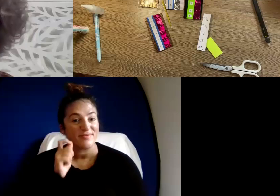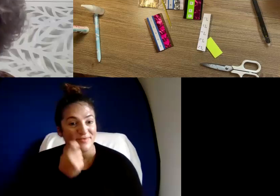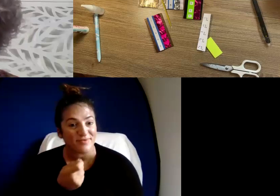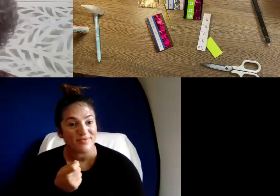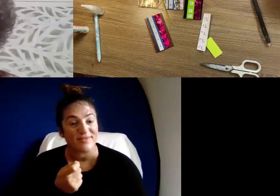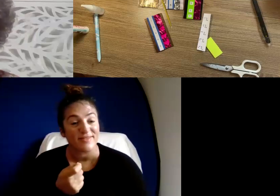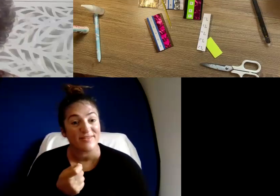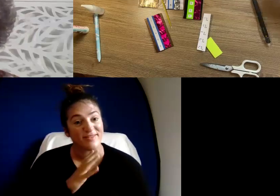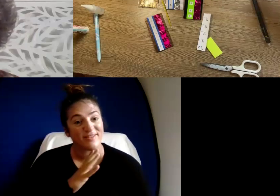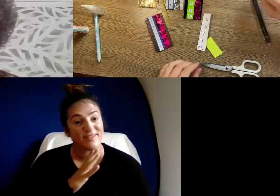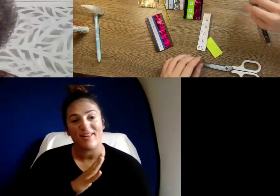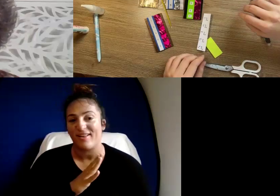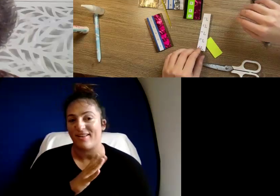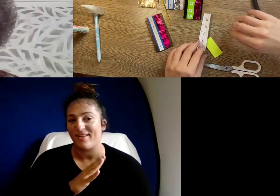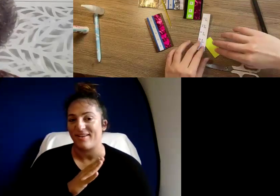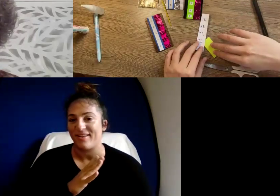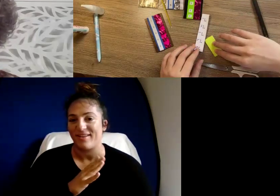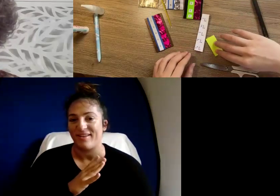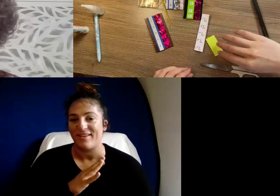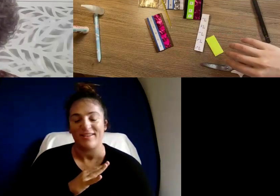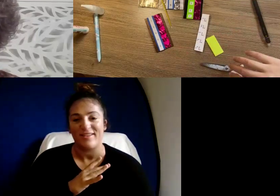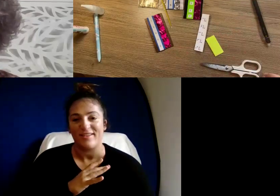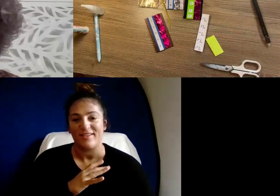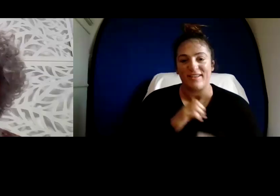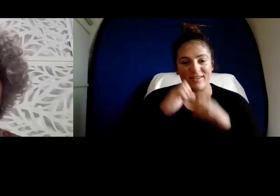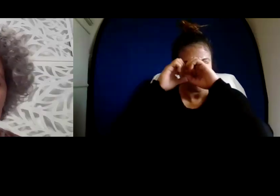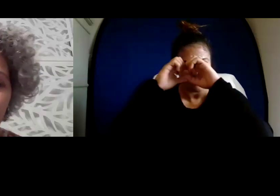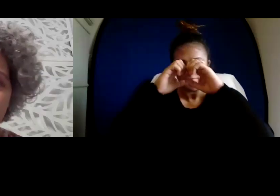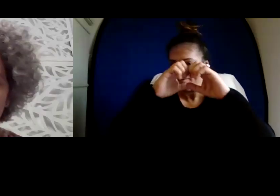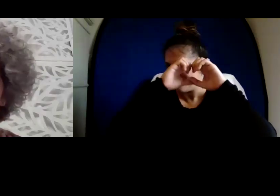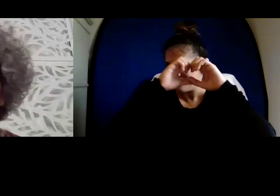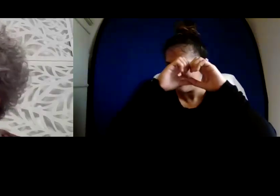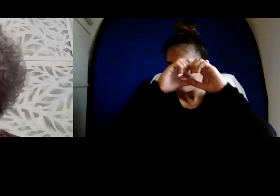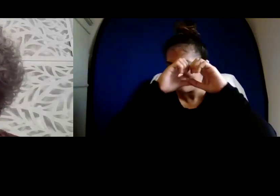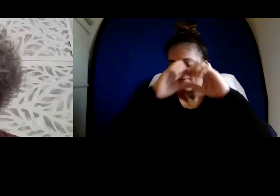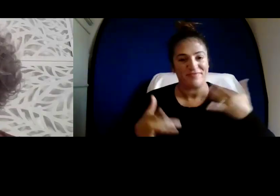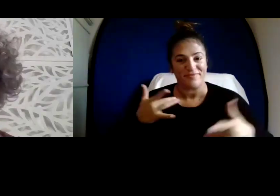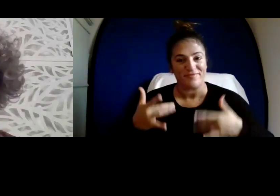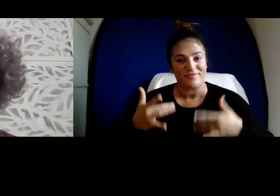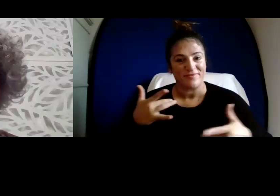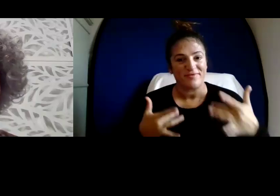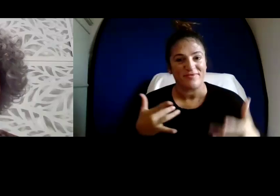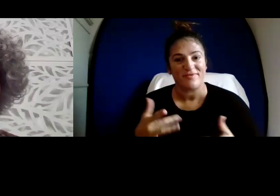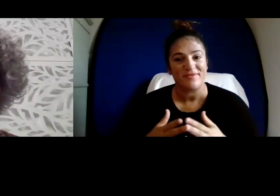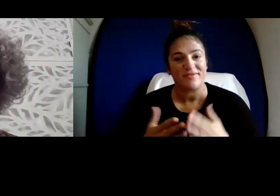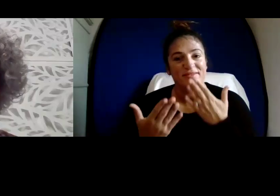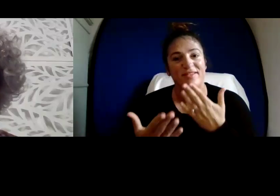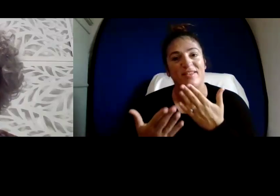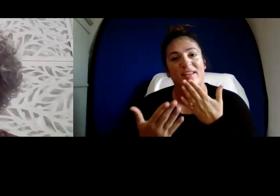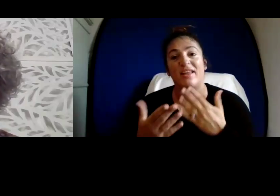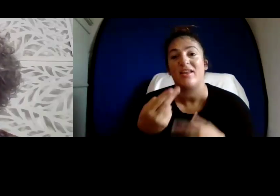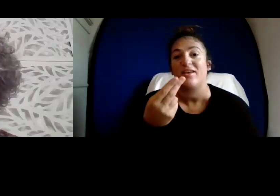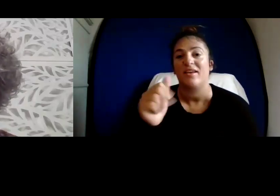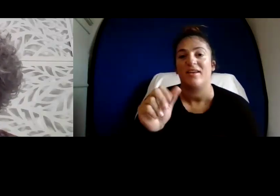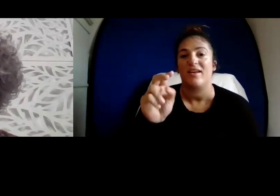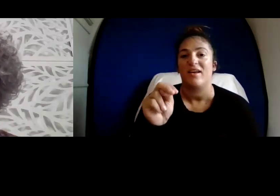that look? I love it. I'm very excited. And I want to thank you, Hanyu, so